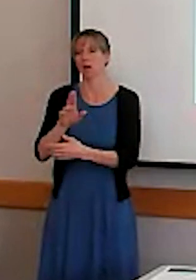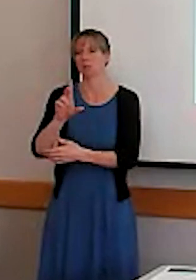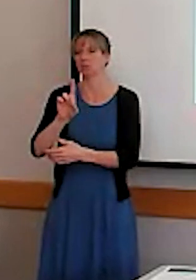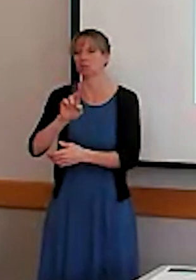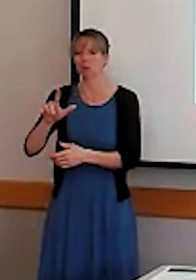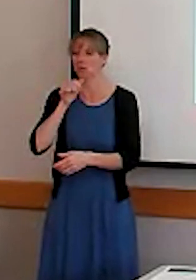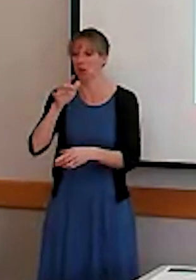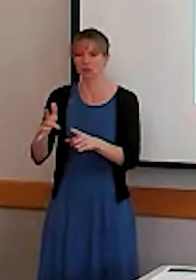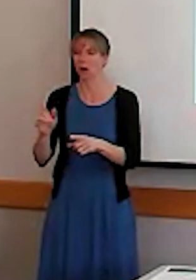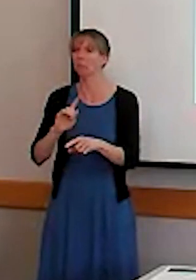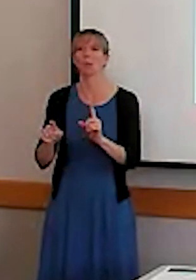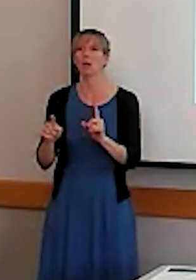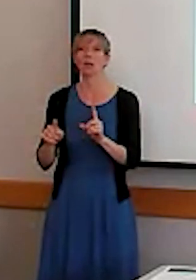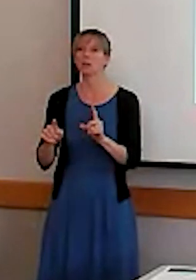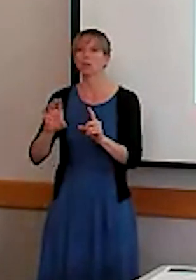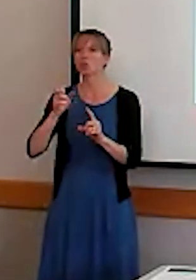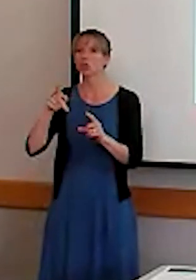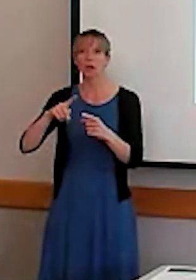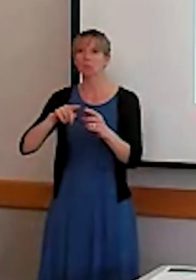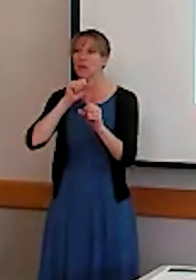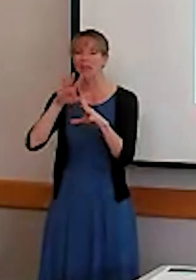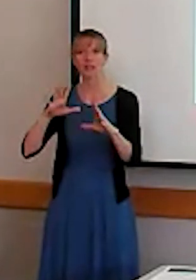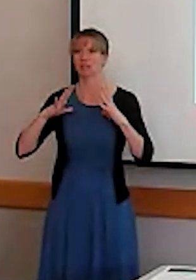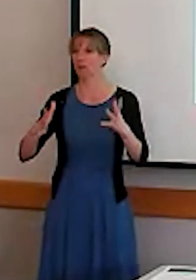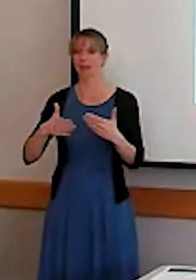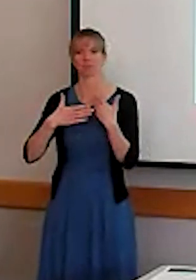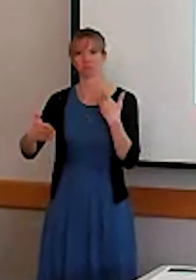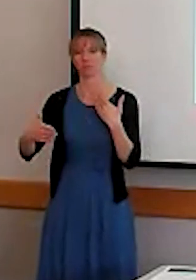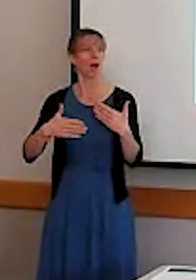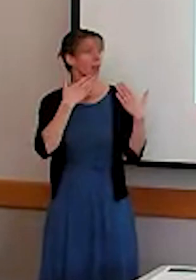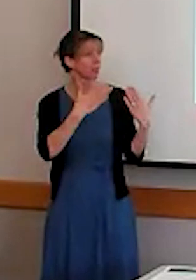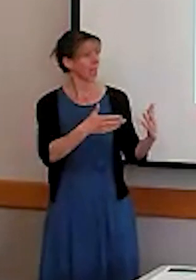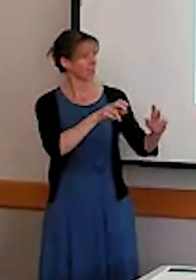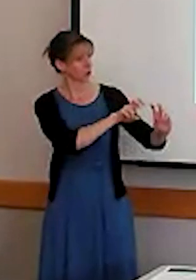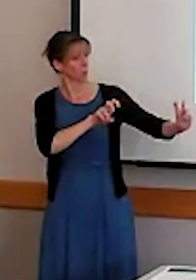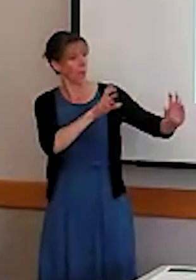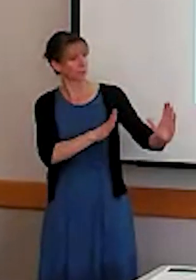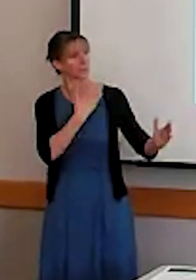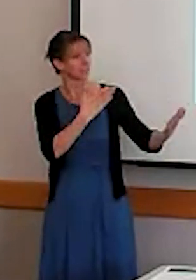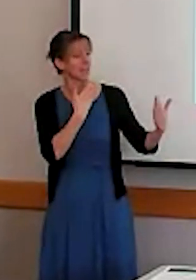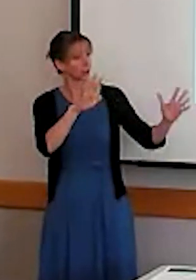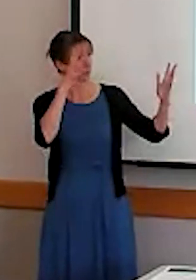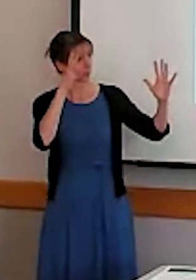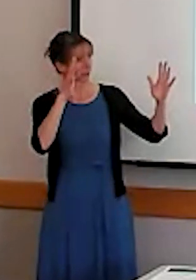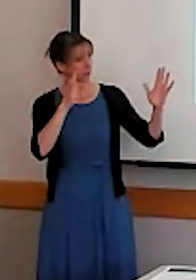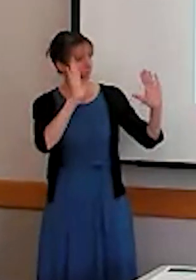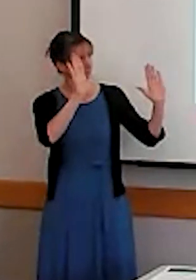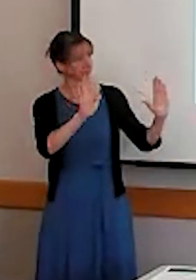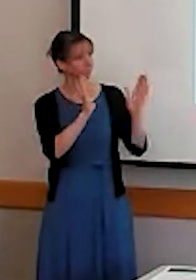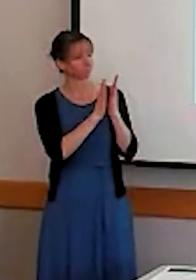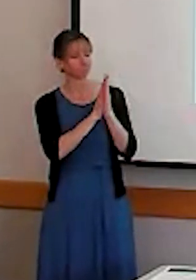but I'm chipping on it. Well, thank you, panelists. This is a really wonderful.